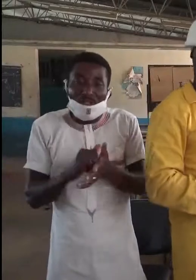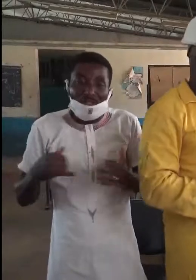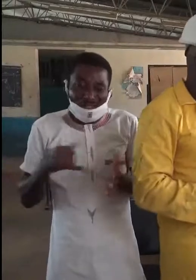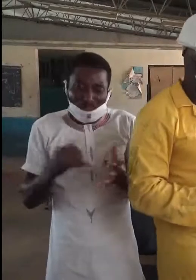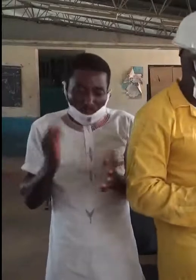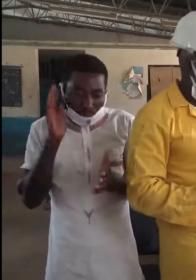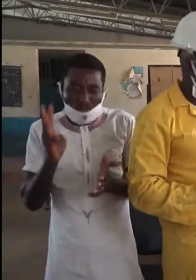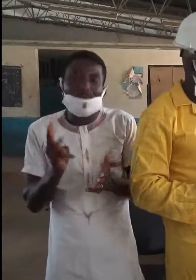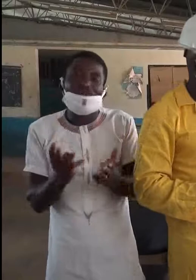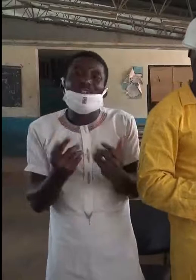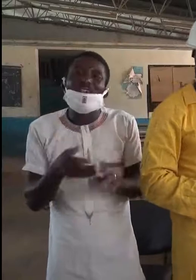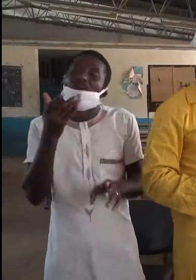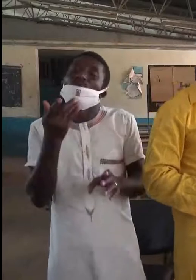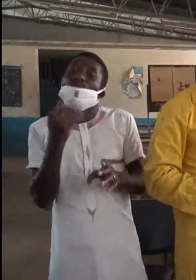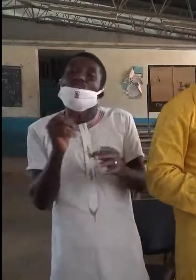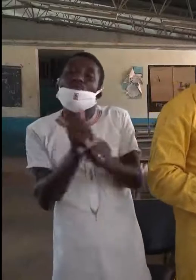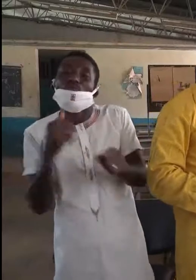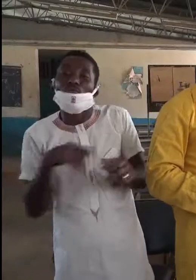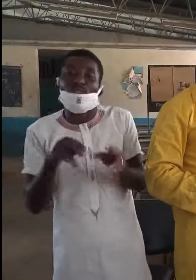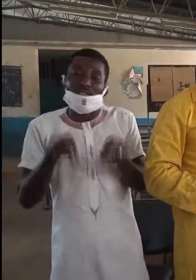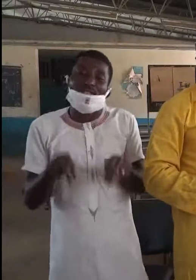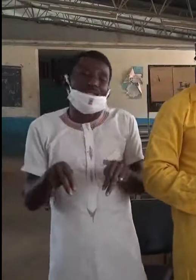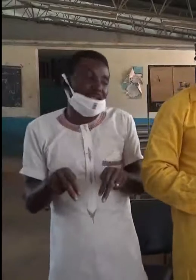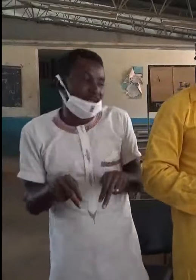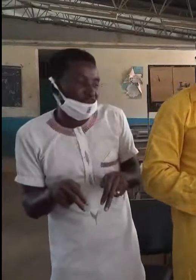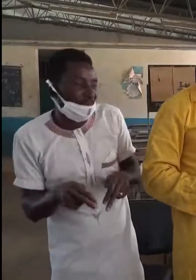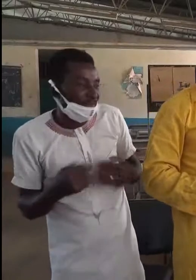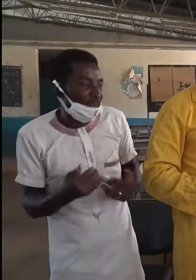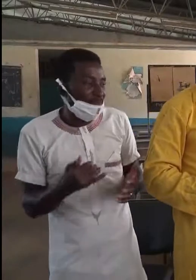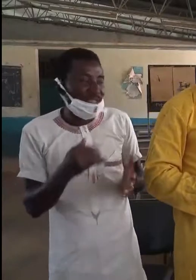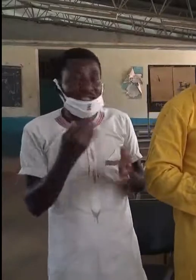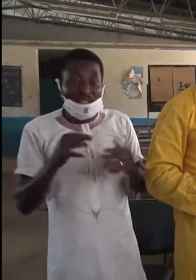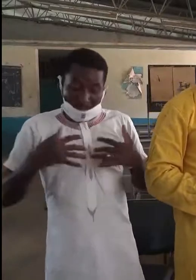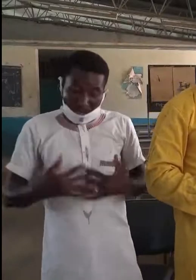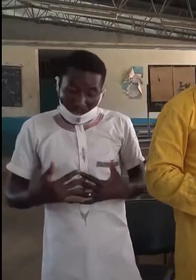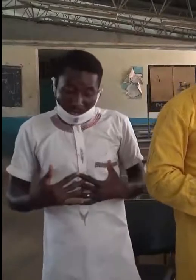Now, the drilling machine comprises of a chuck,